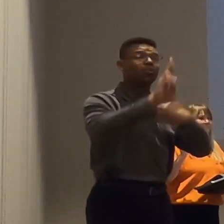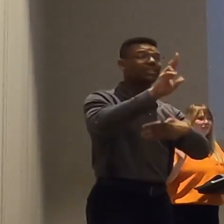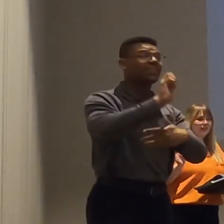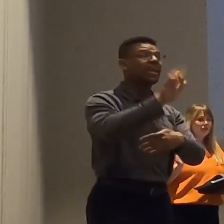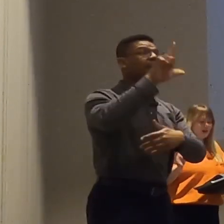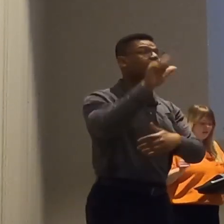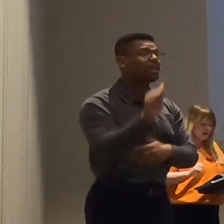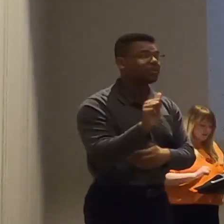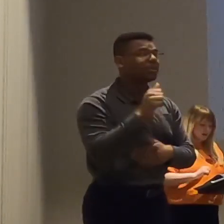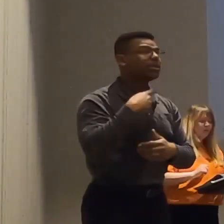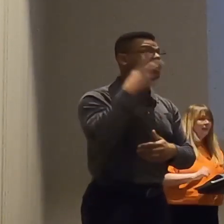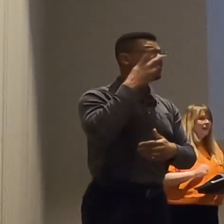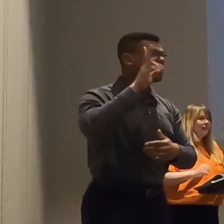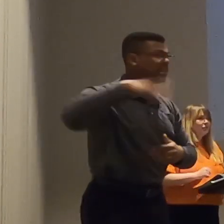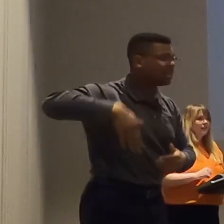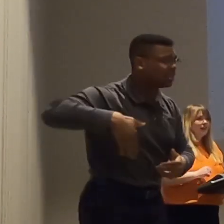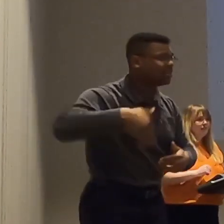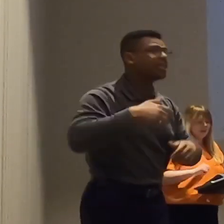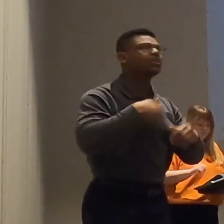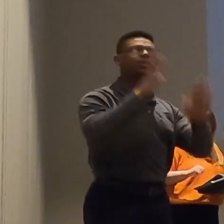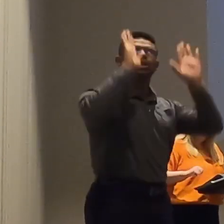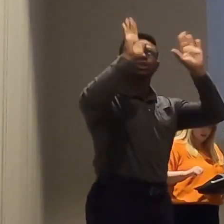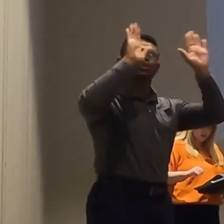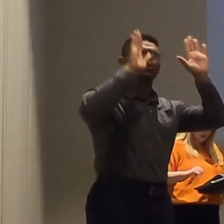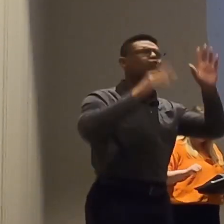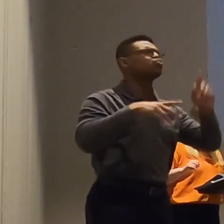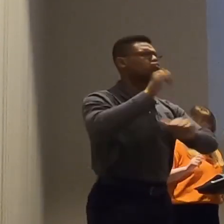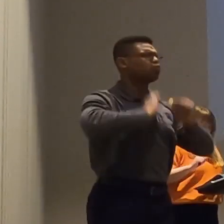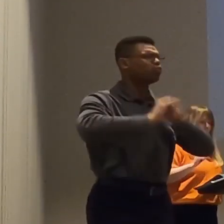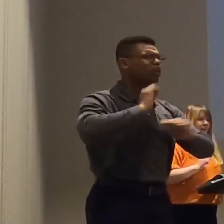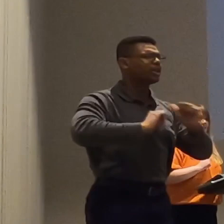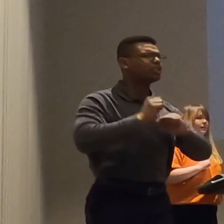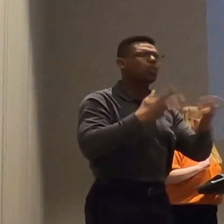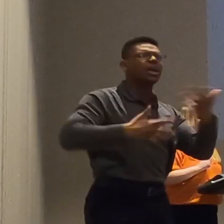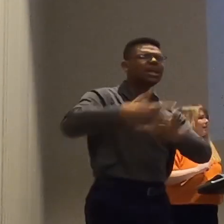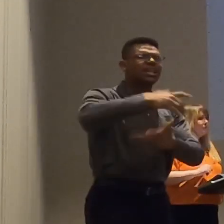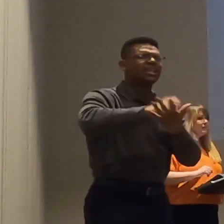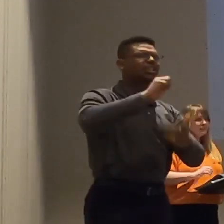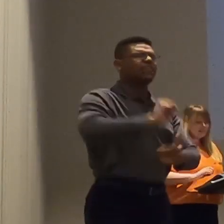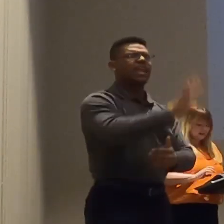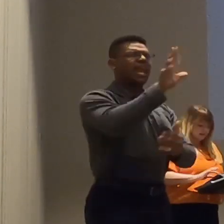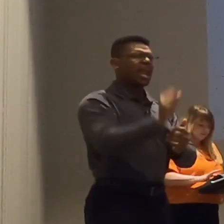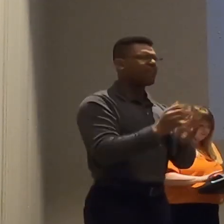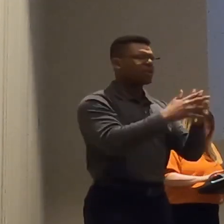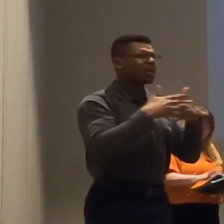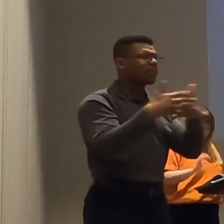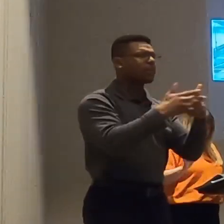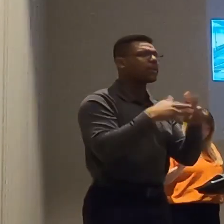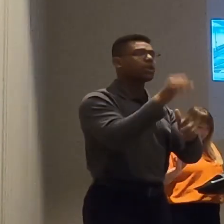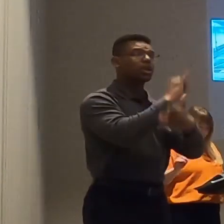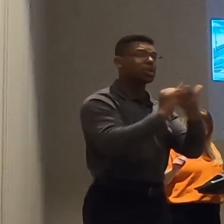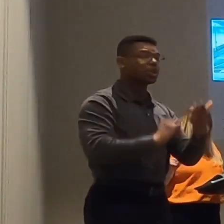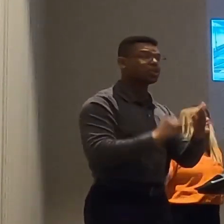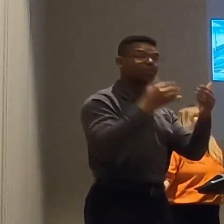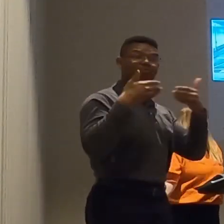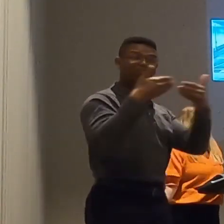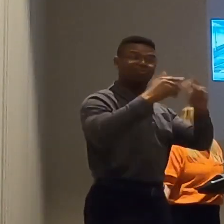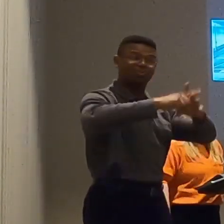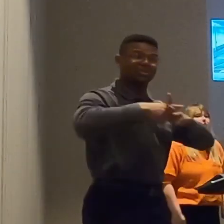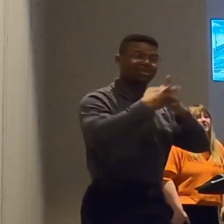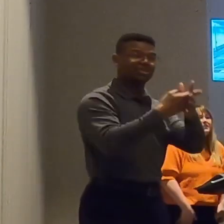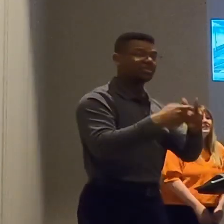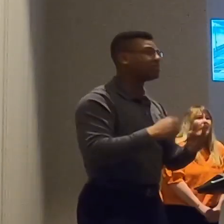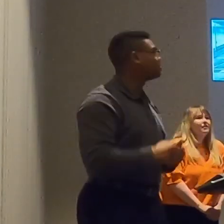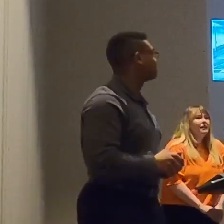seen it, it's a great show, a great collection of African American art. And with that, we'll get started.